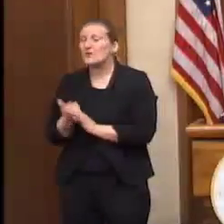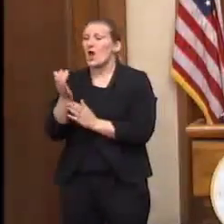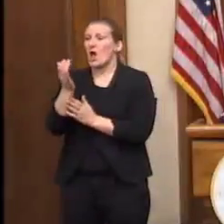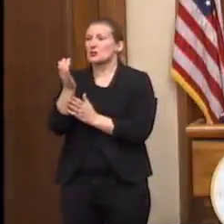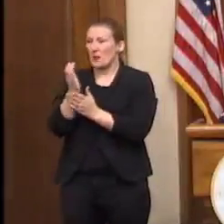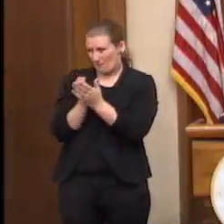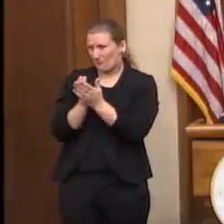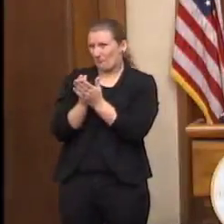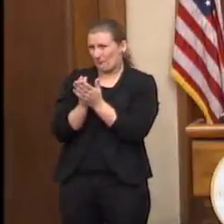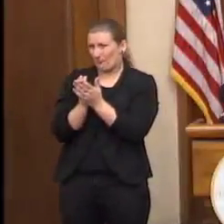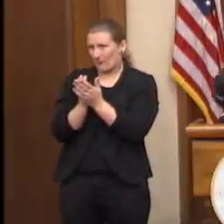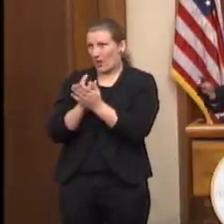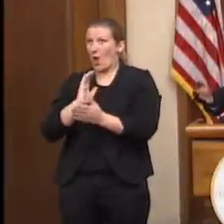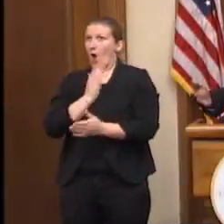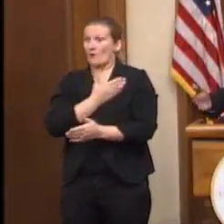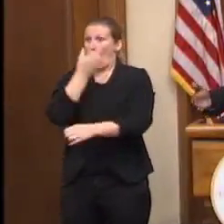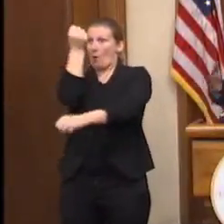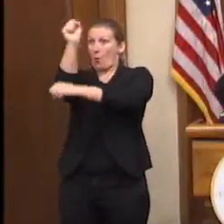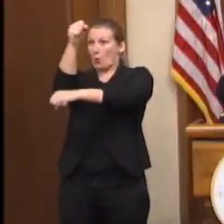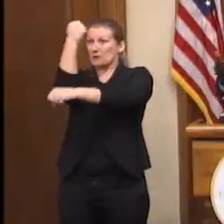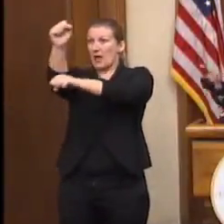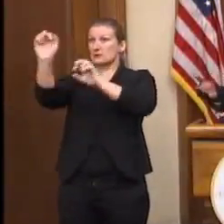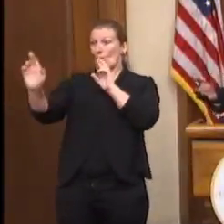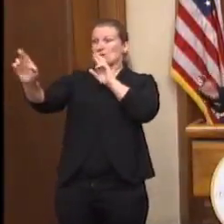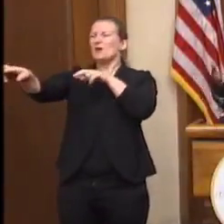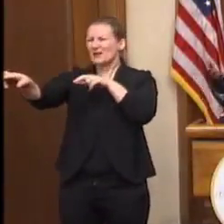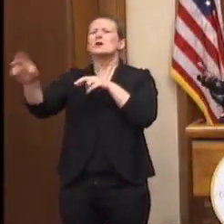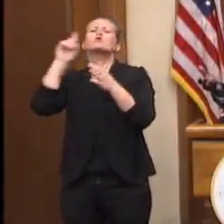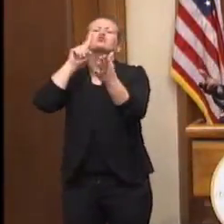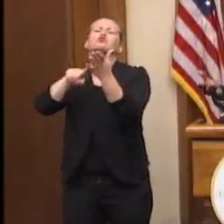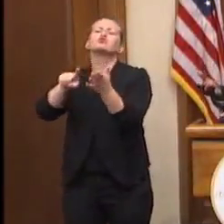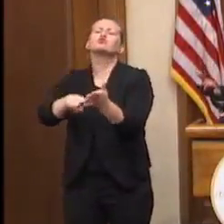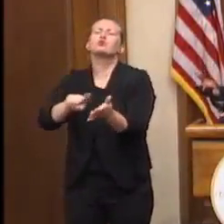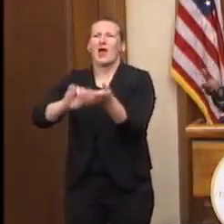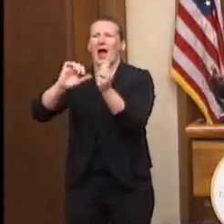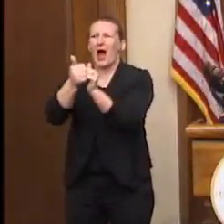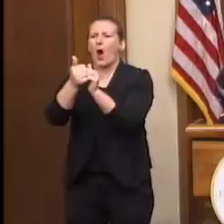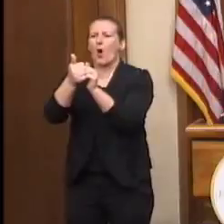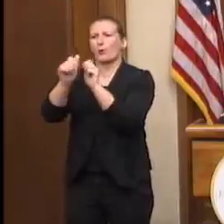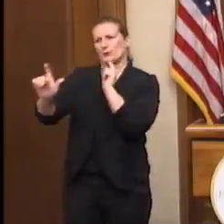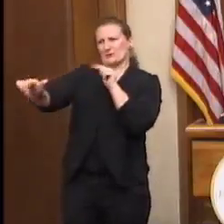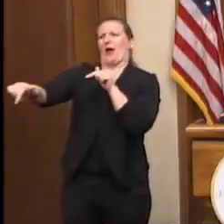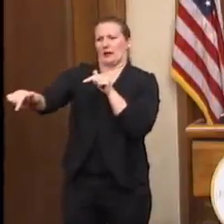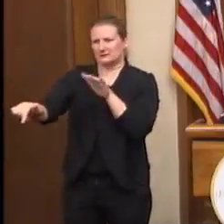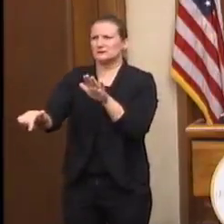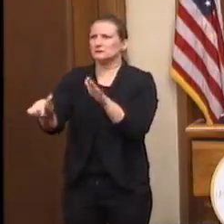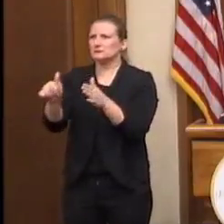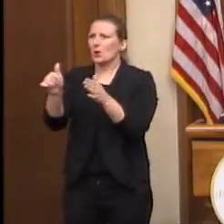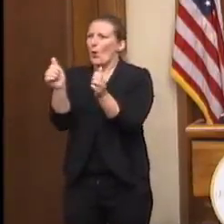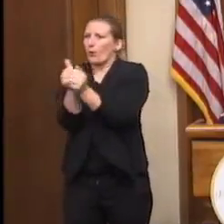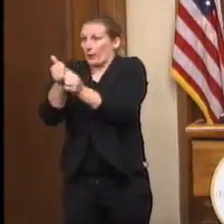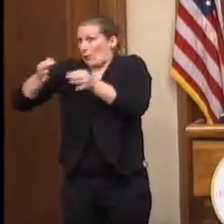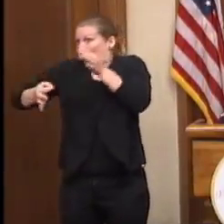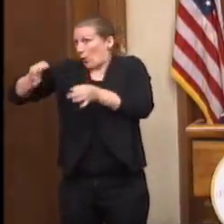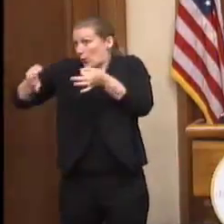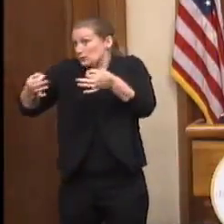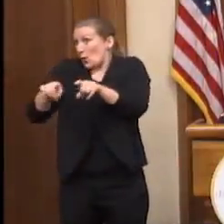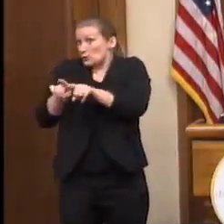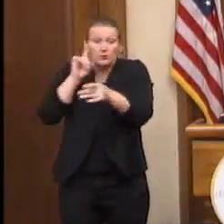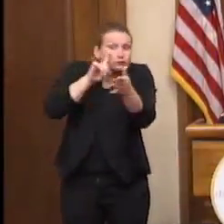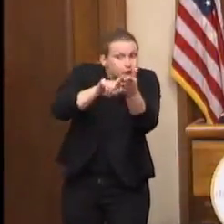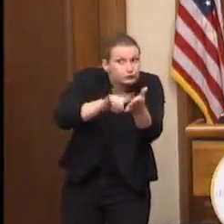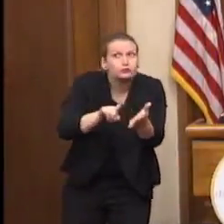aspects of our protest response is under review. Some of it's under court review, and of course, some of it is under investigation.